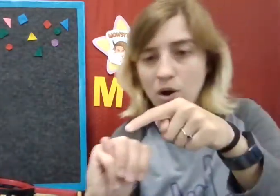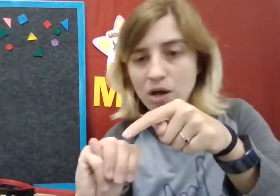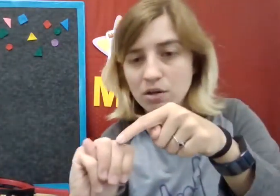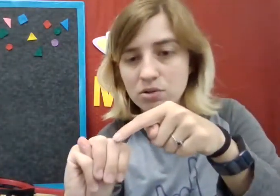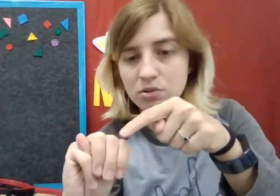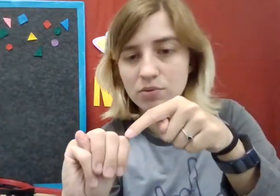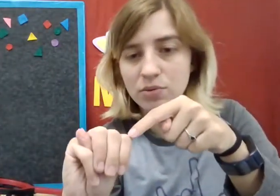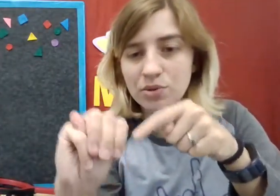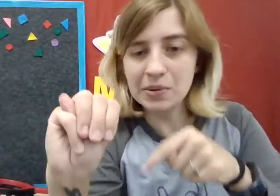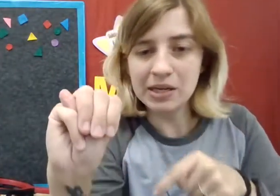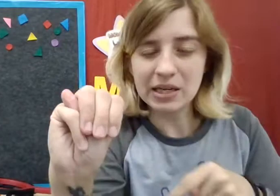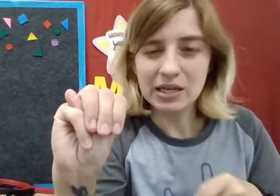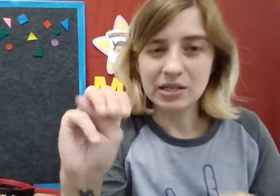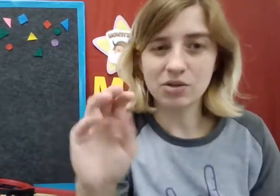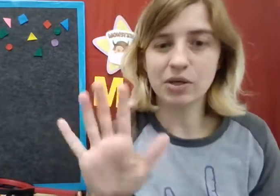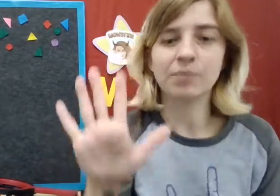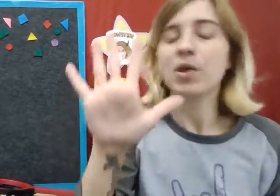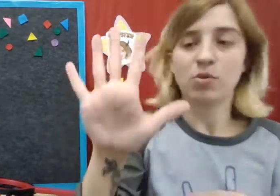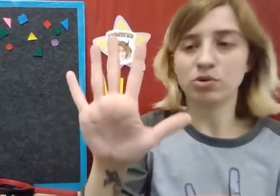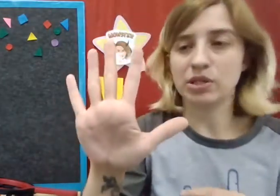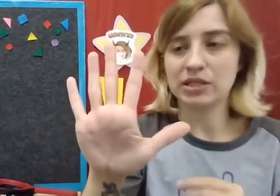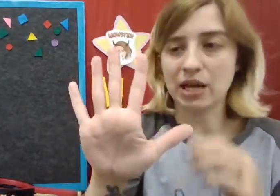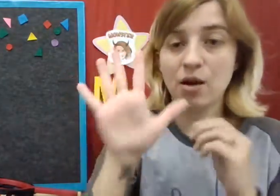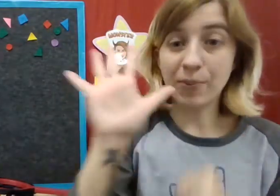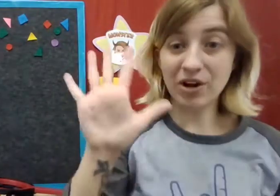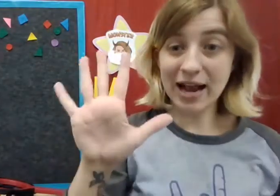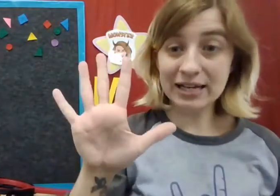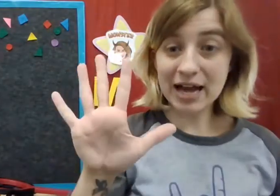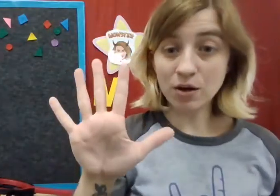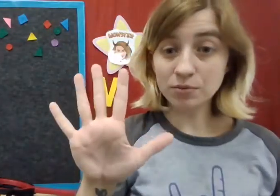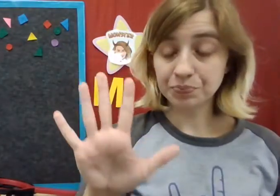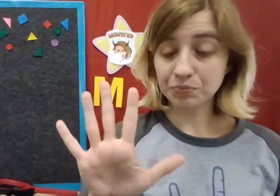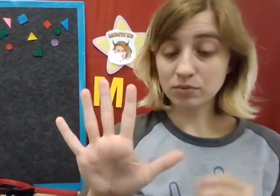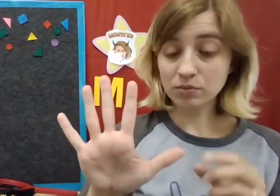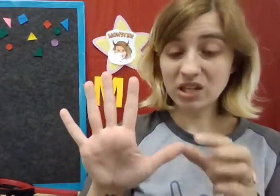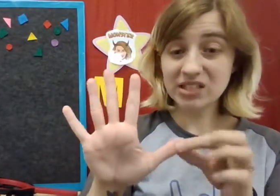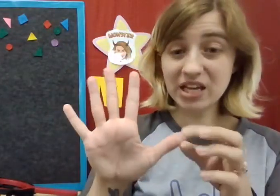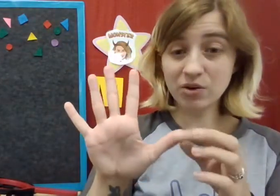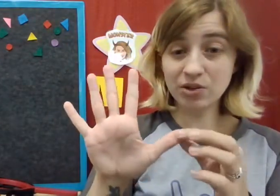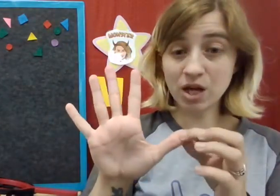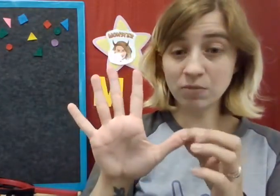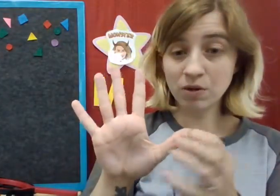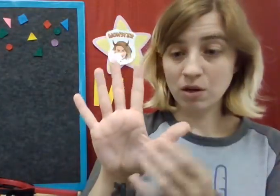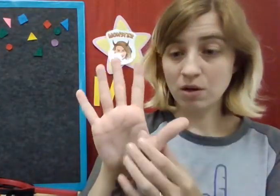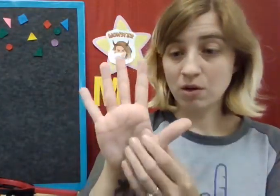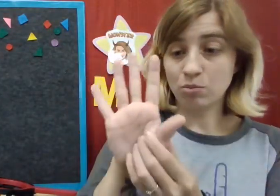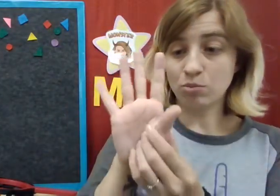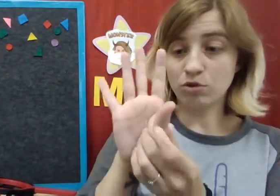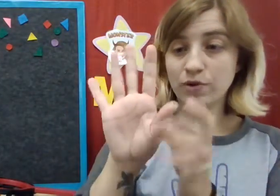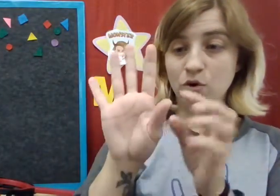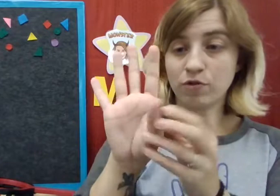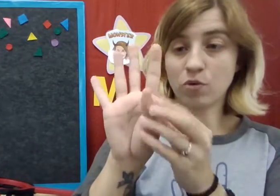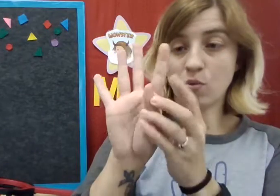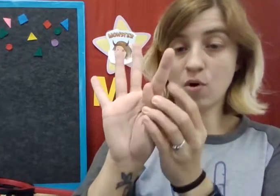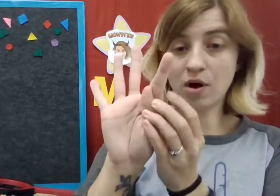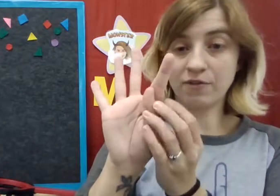one, two, three. So here, do this again. Put your hand out, take your thumb, move it over one